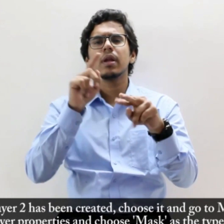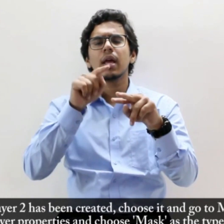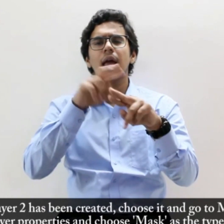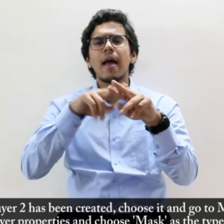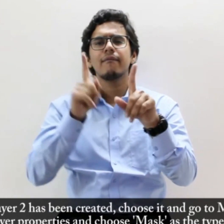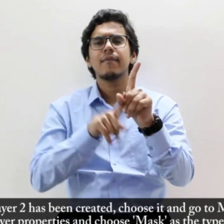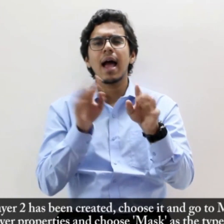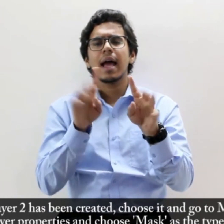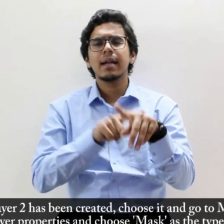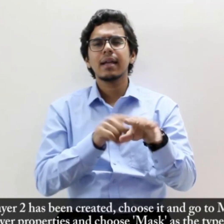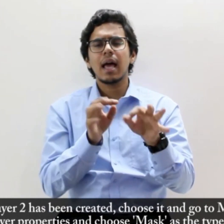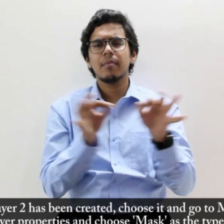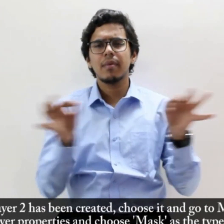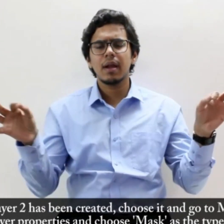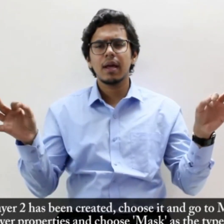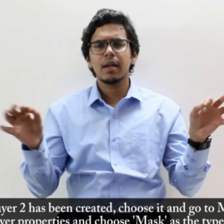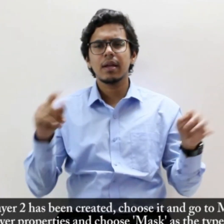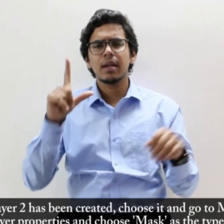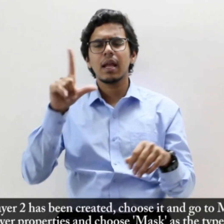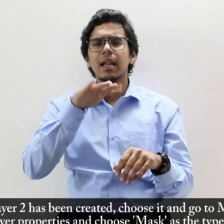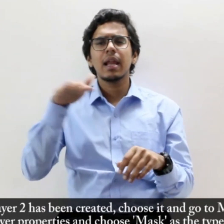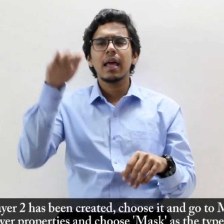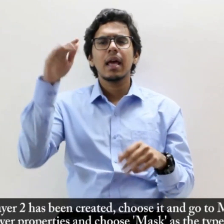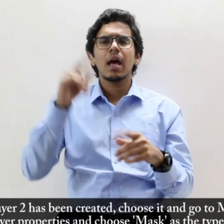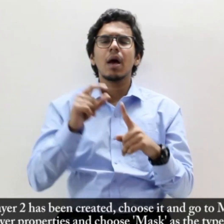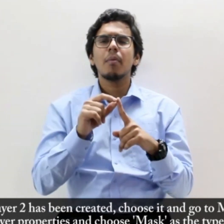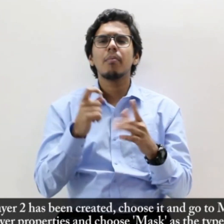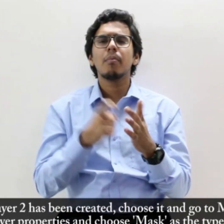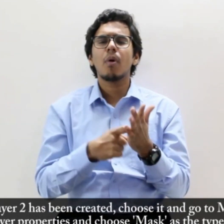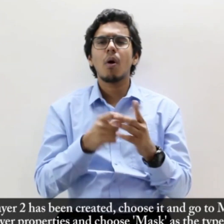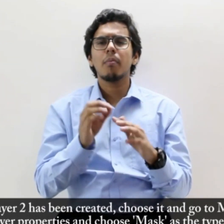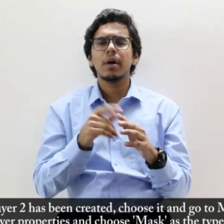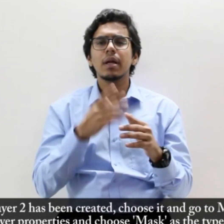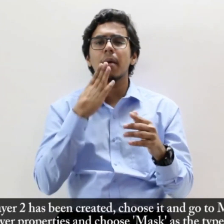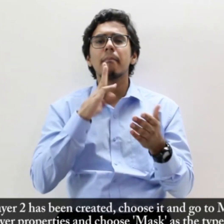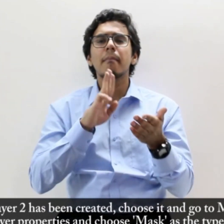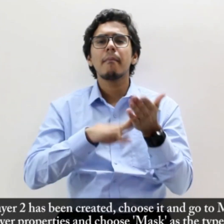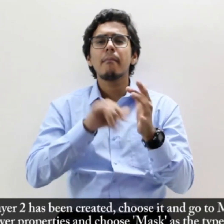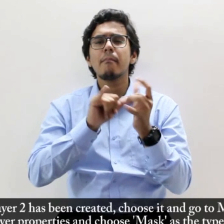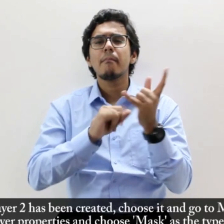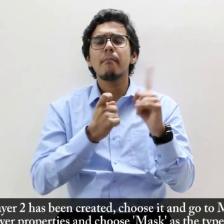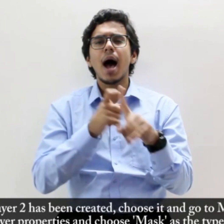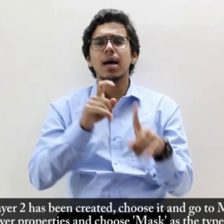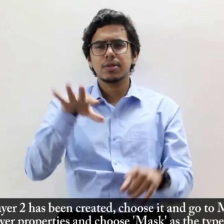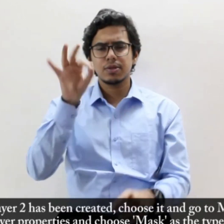Properties and choose Mask as the type and click OK.